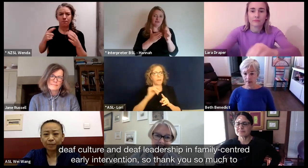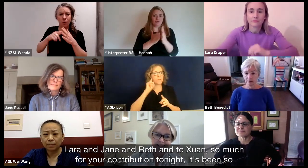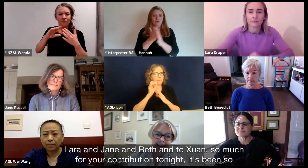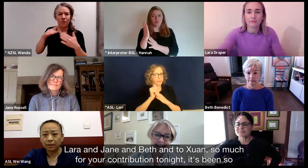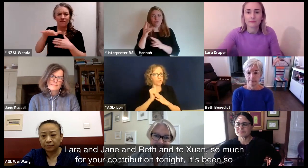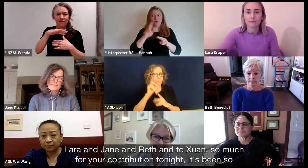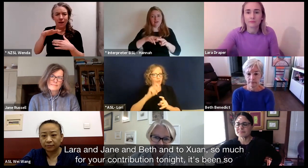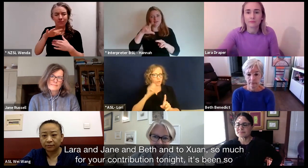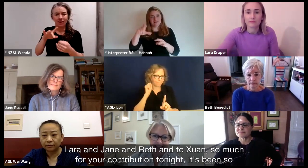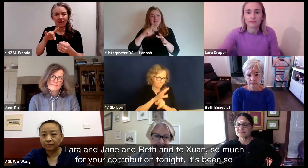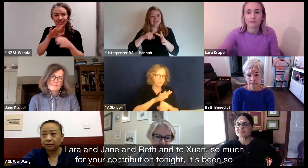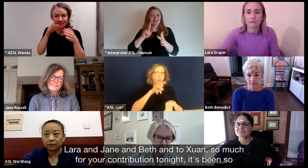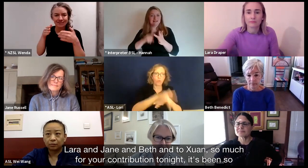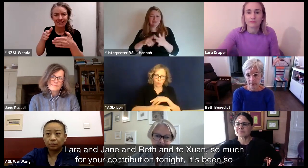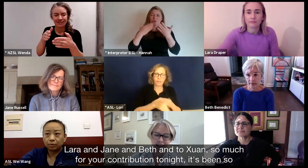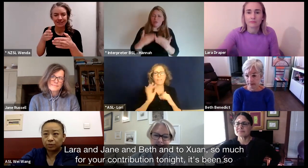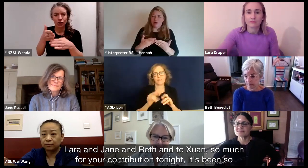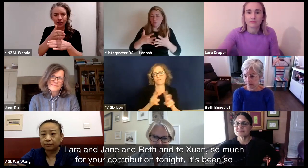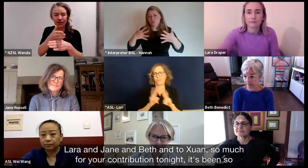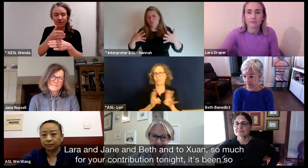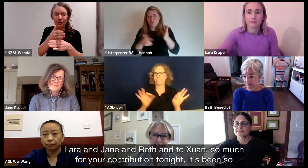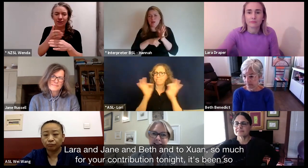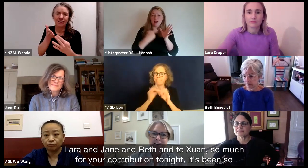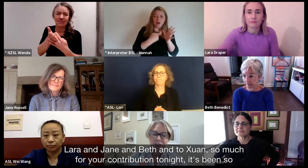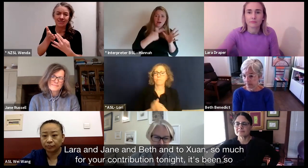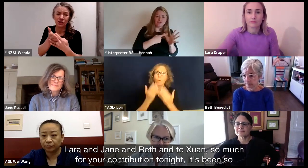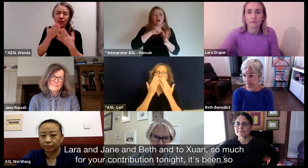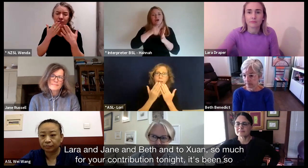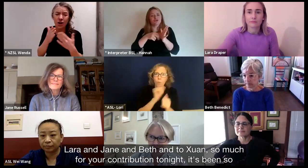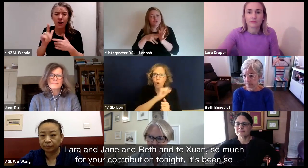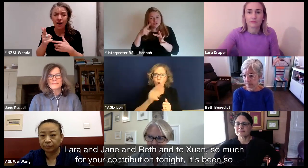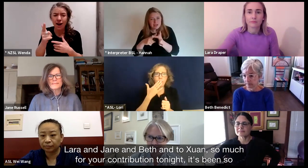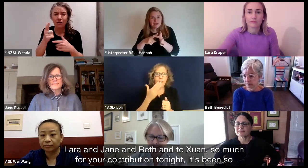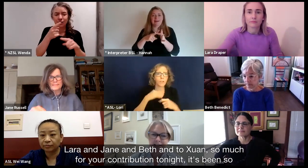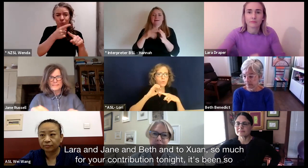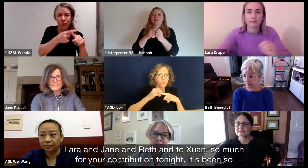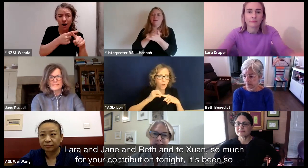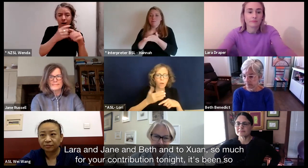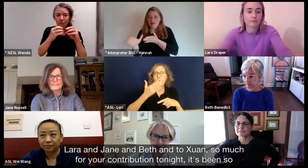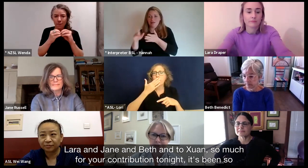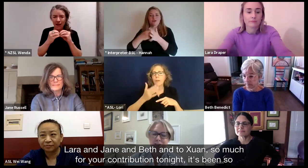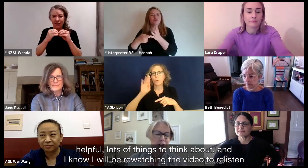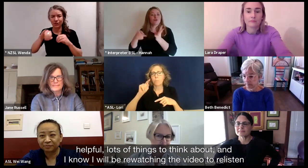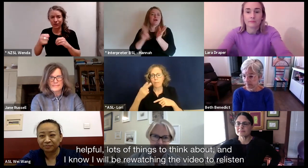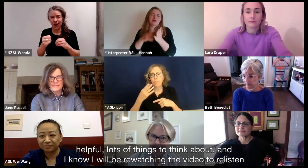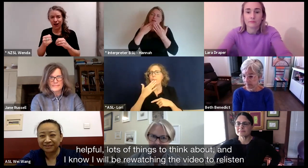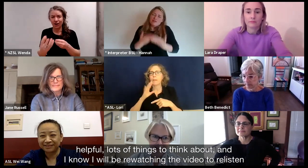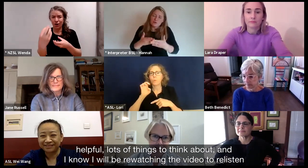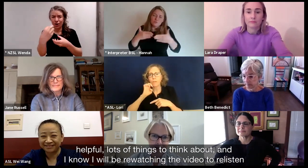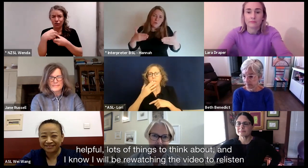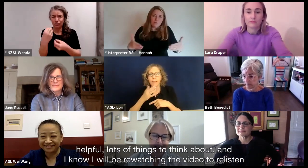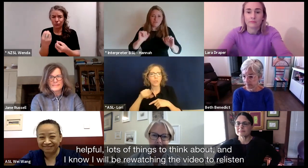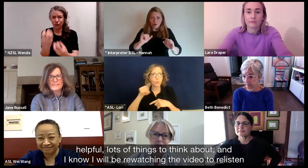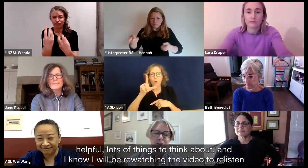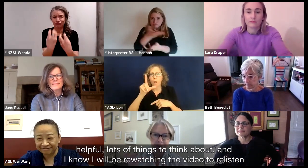Lara and to Jane and to Beth and to Zuan. So much for your contribution tonight. It's been so helpful. Lots of things to